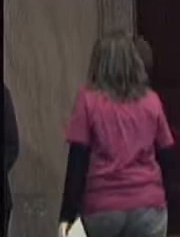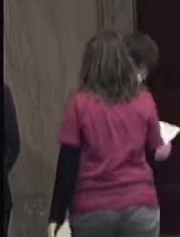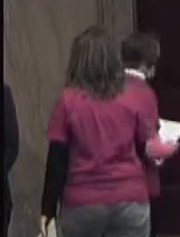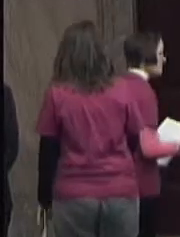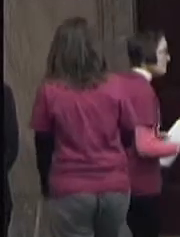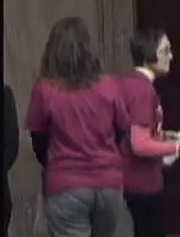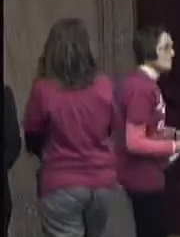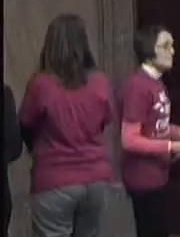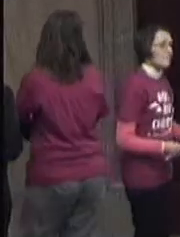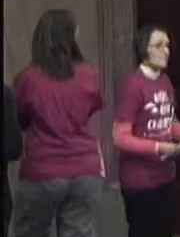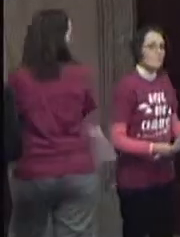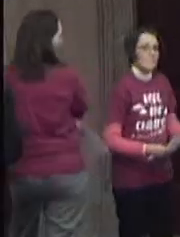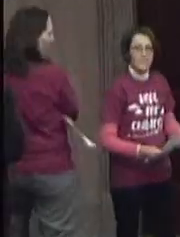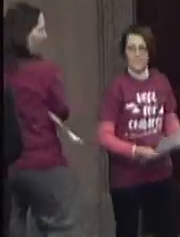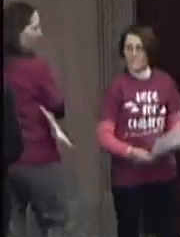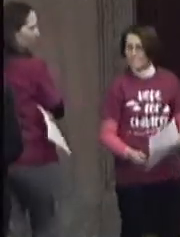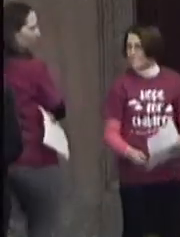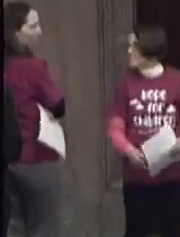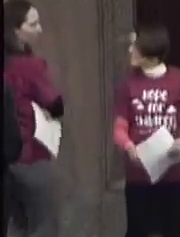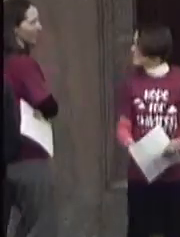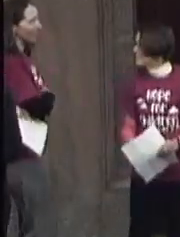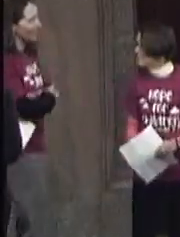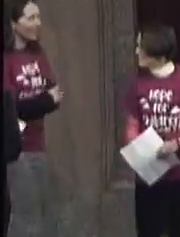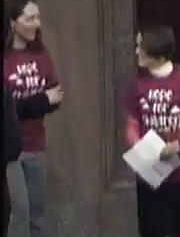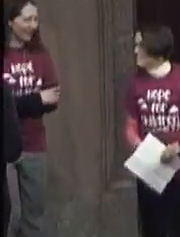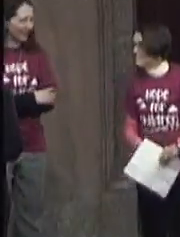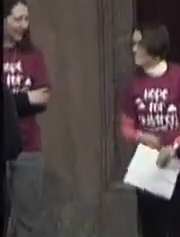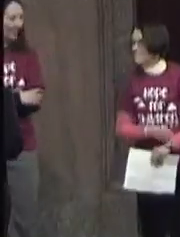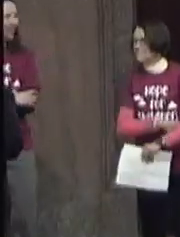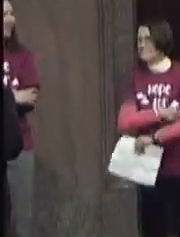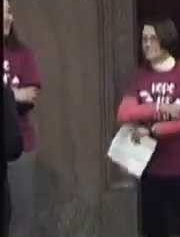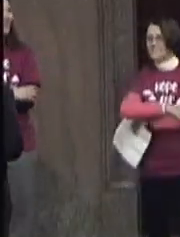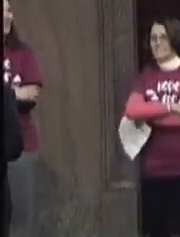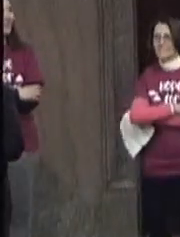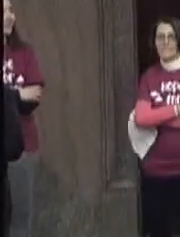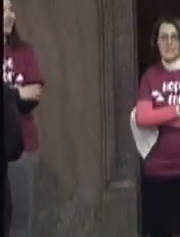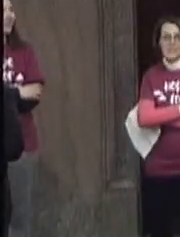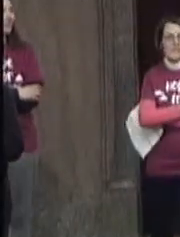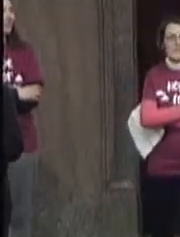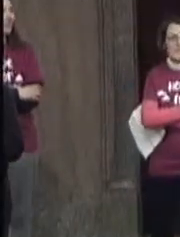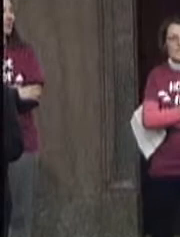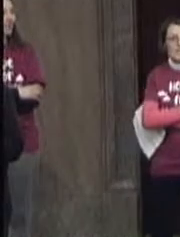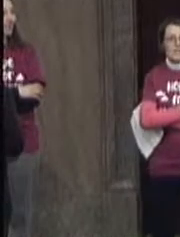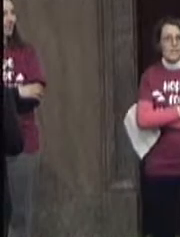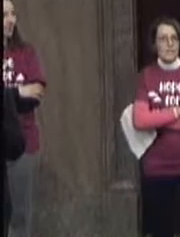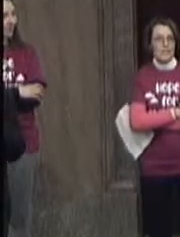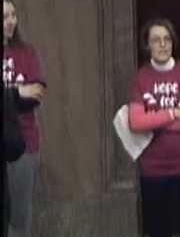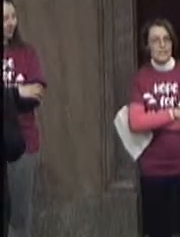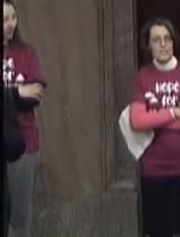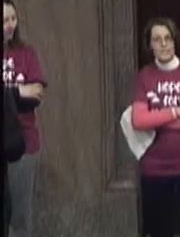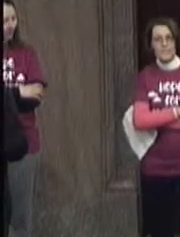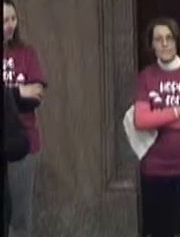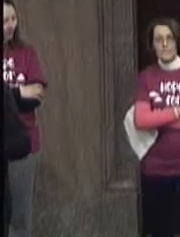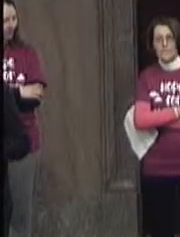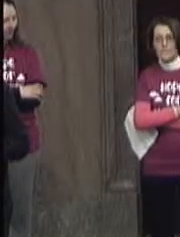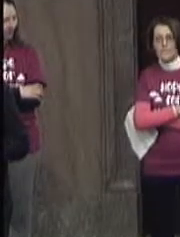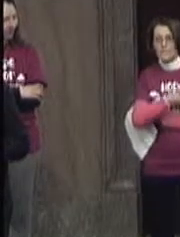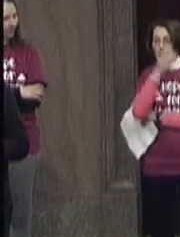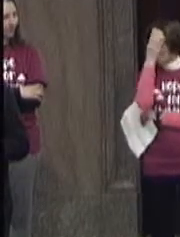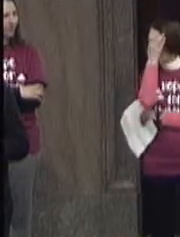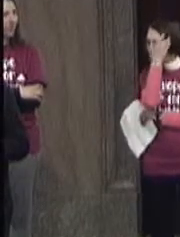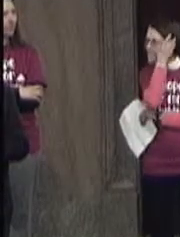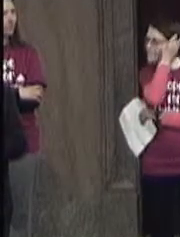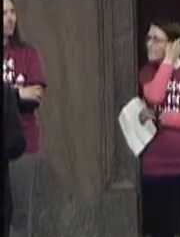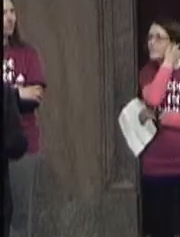Hello, my name is Jazmin Reglar. I'm representing St. Joseph's House of Hospitality. I've been coming here since